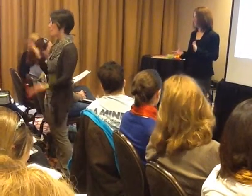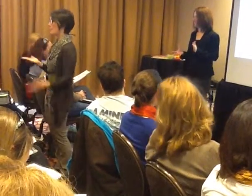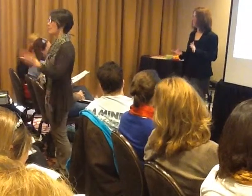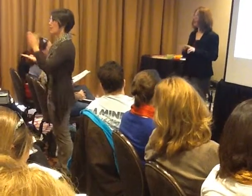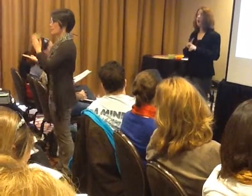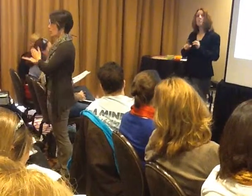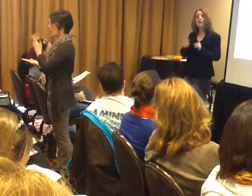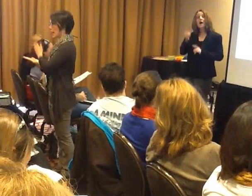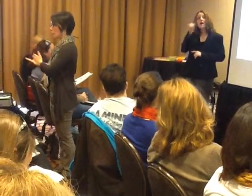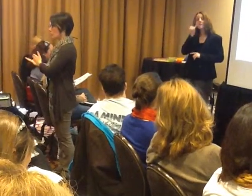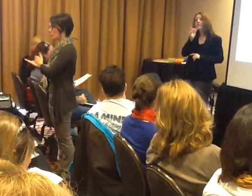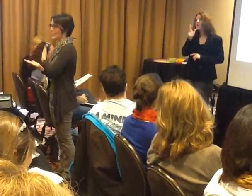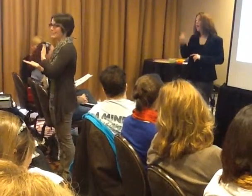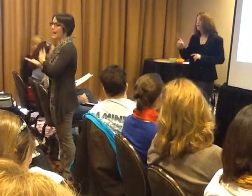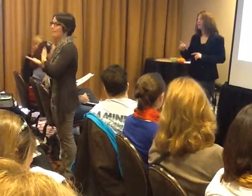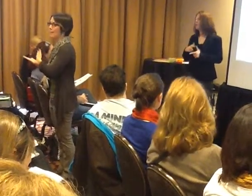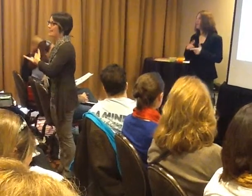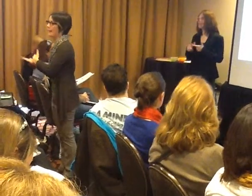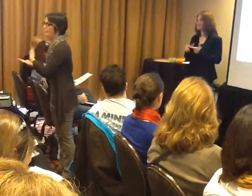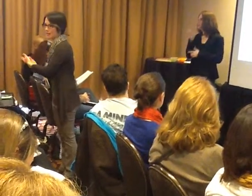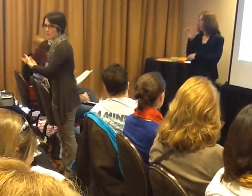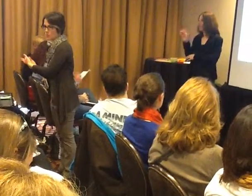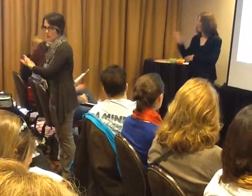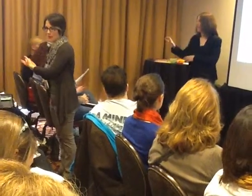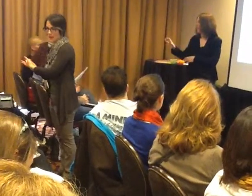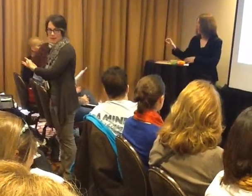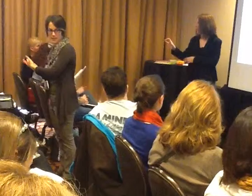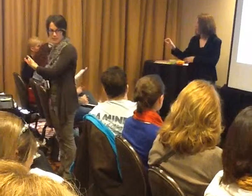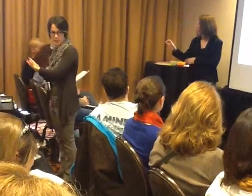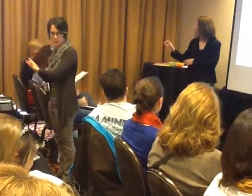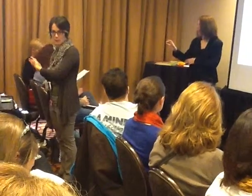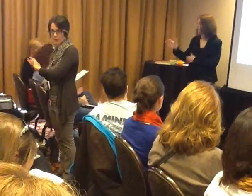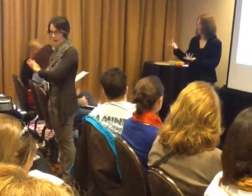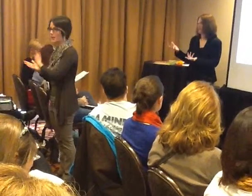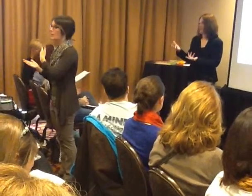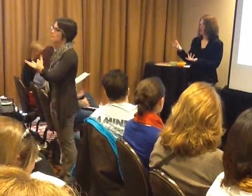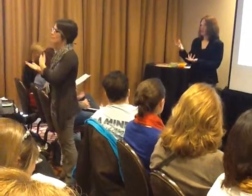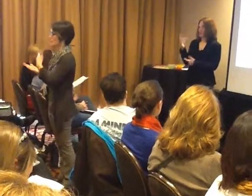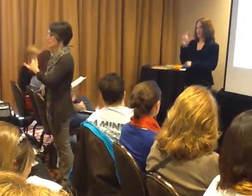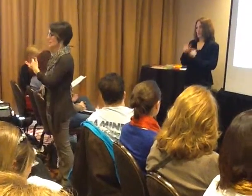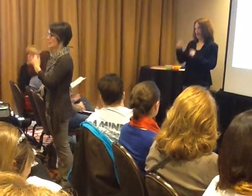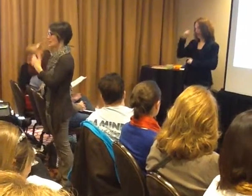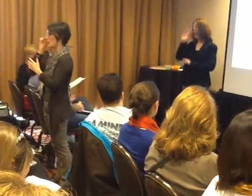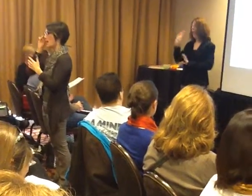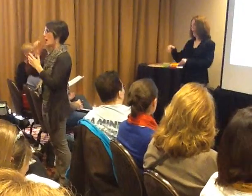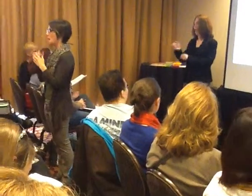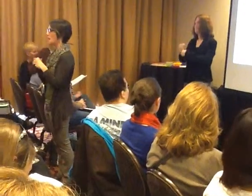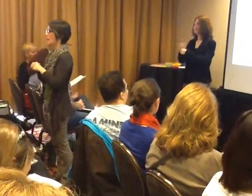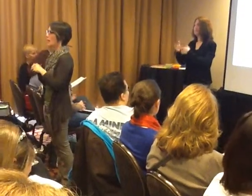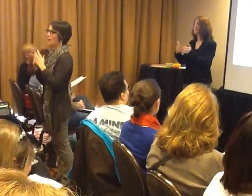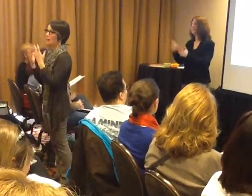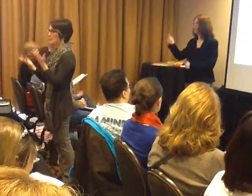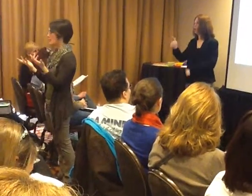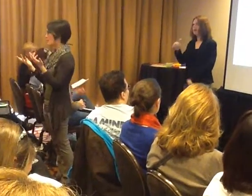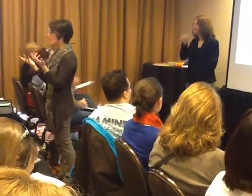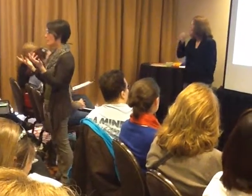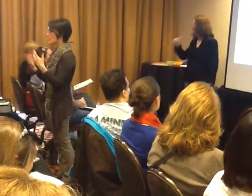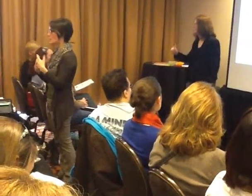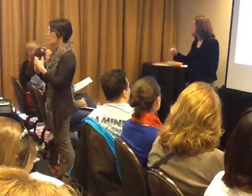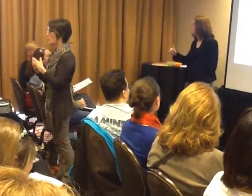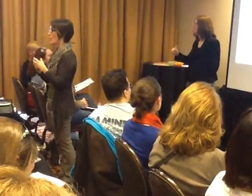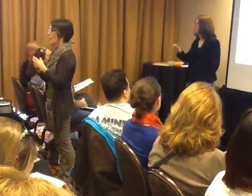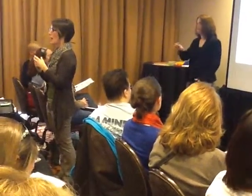order. But if they don't have to, let's not make them because we think that makes it easier for them, because it doesn't. Another example